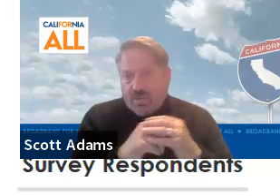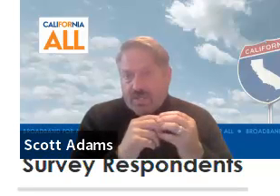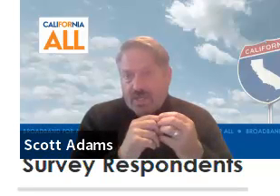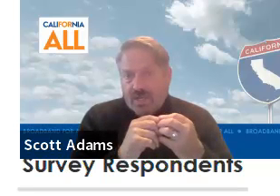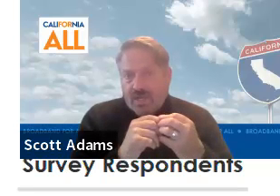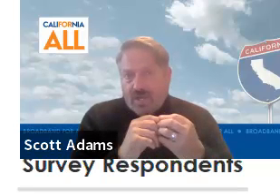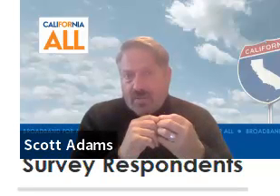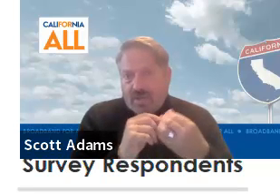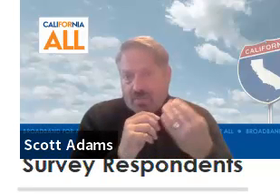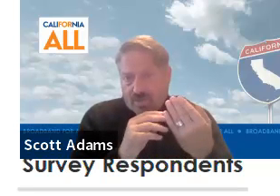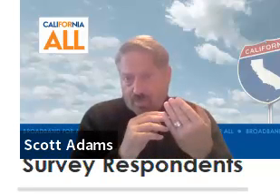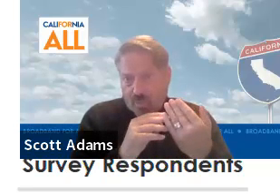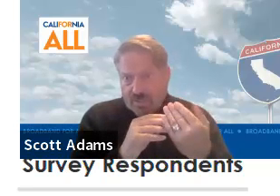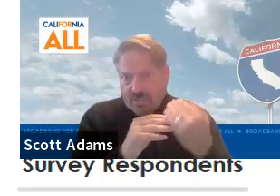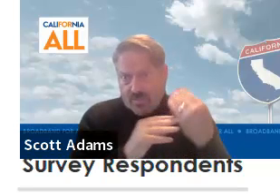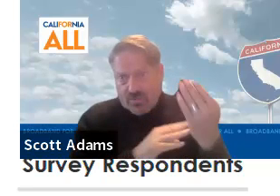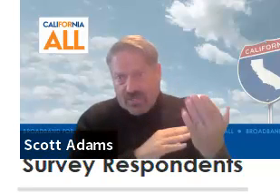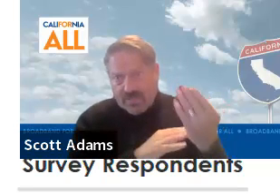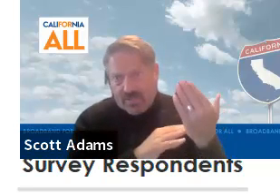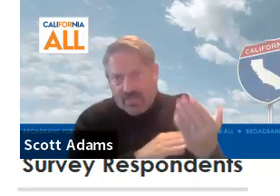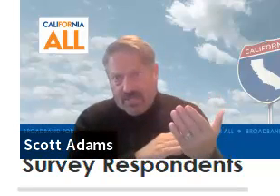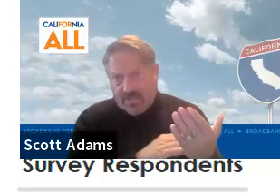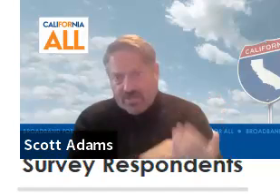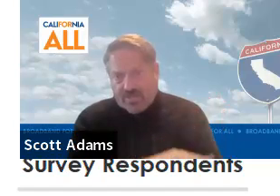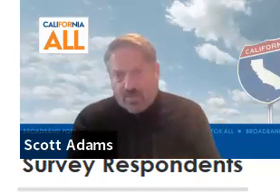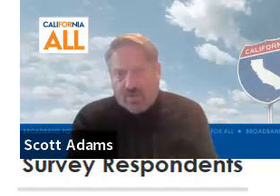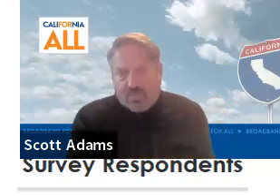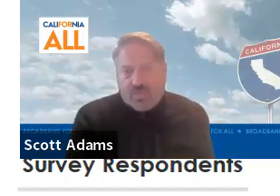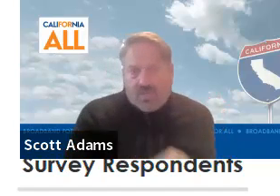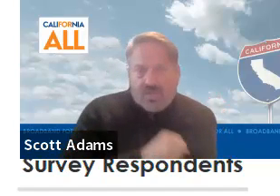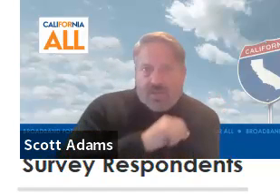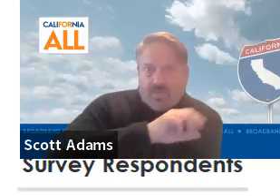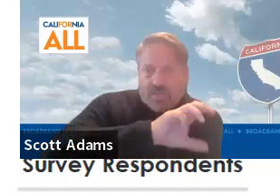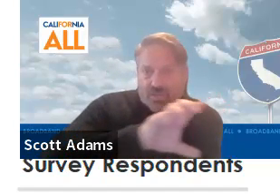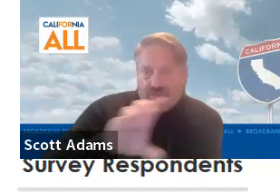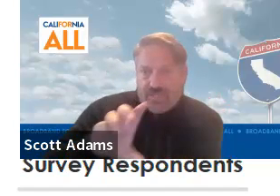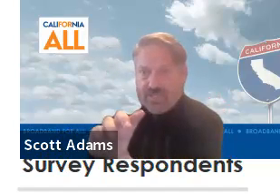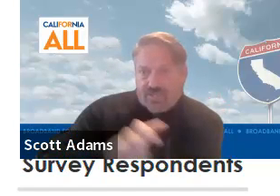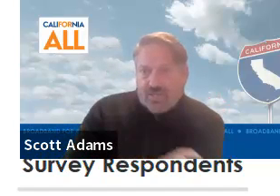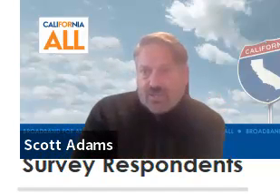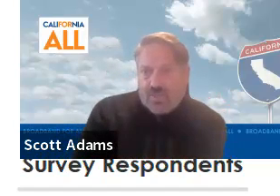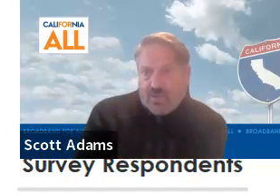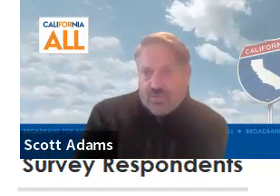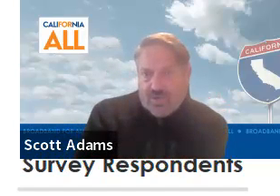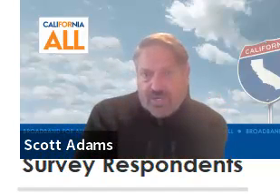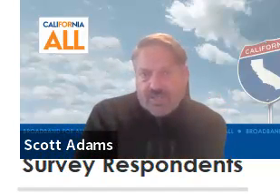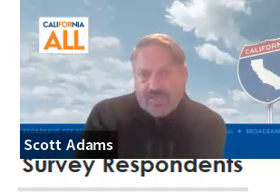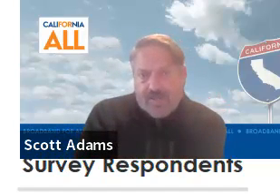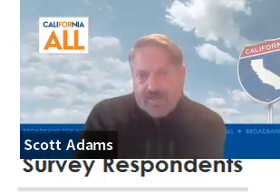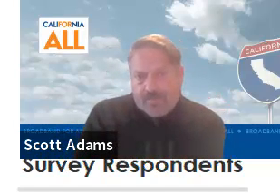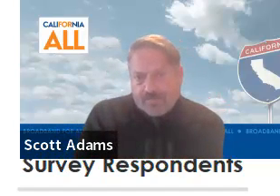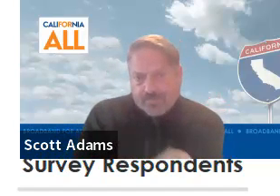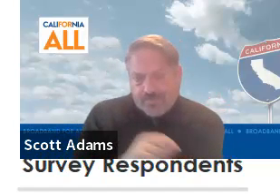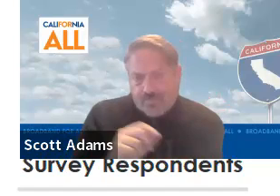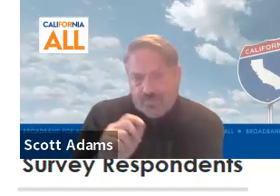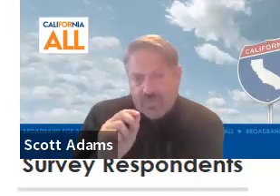you know is that it was important to us. We know connectivity and access is a problem. You're seeing this on a computer screen.